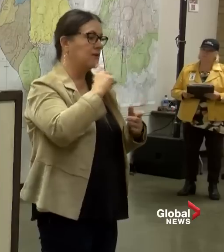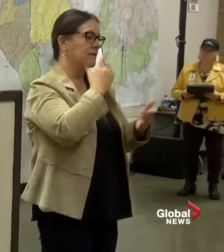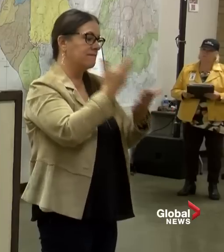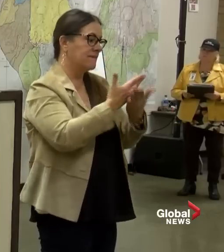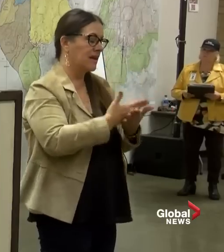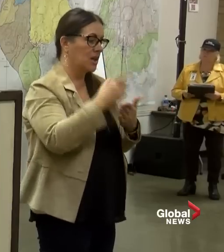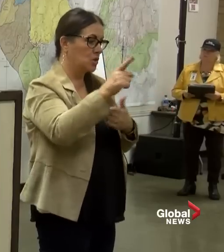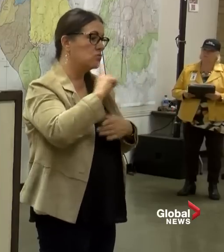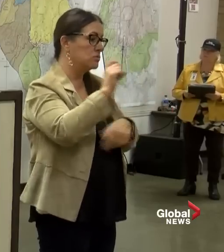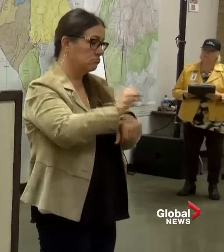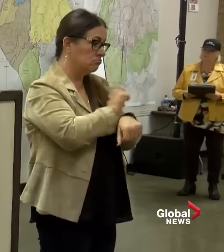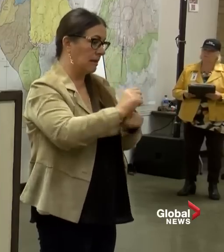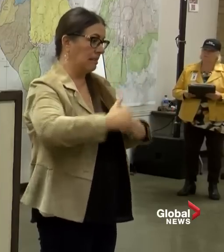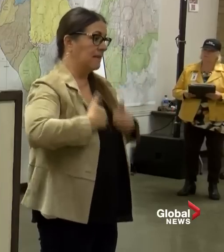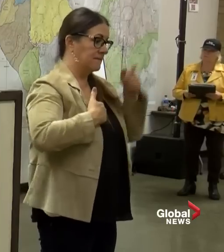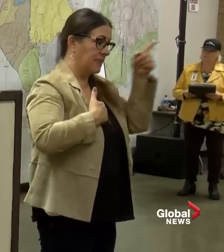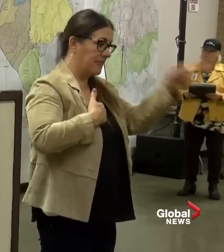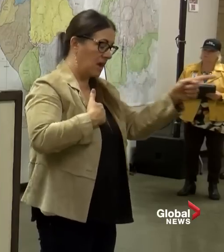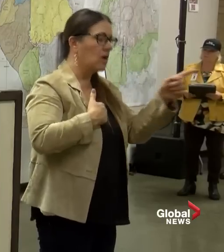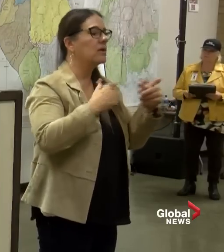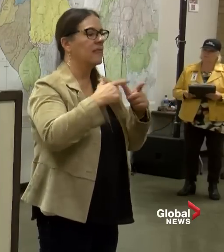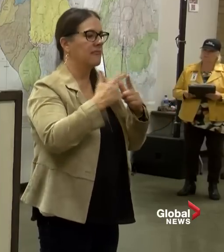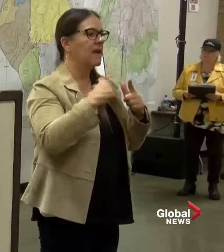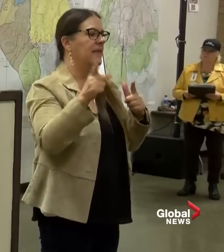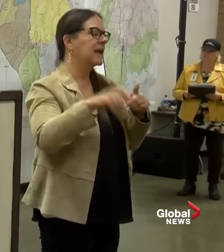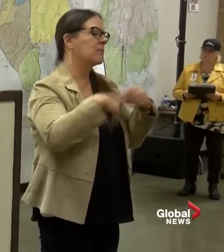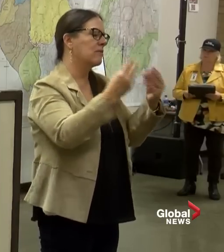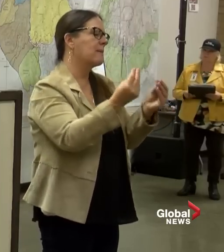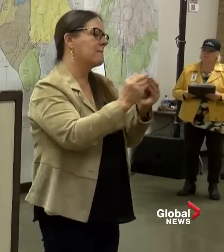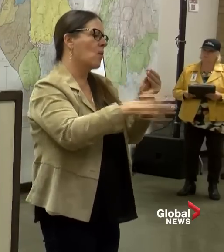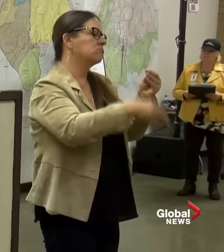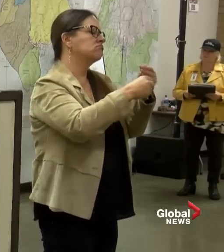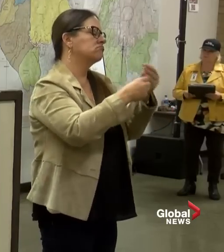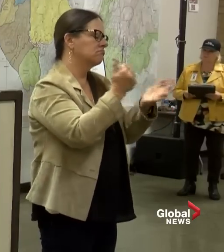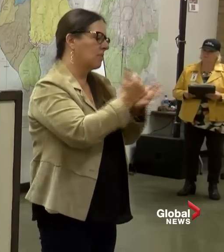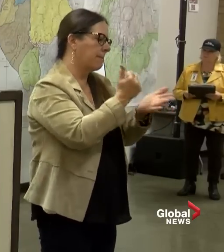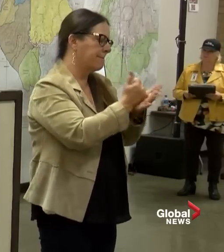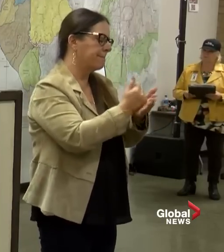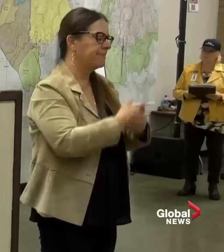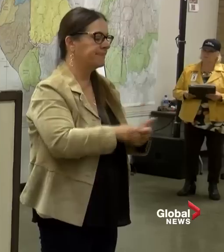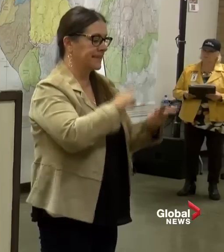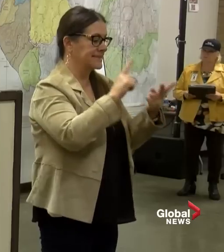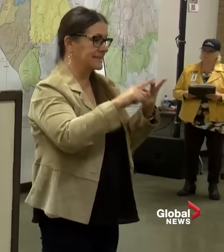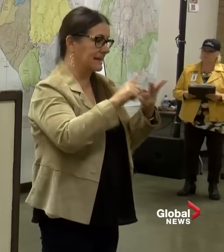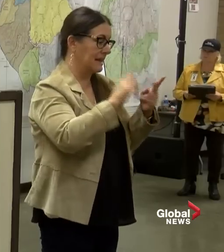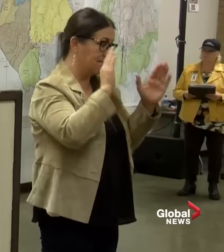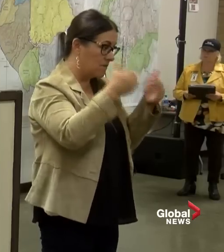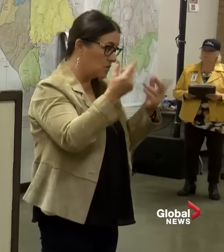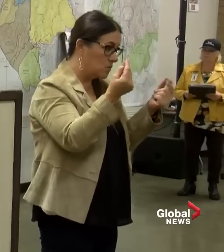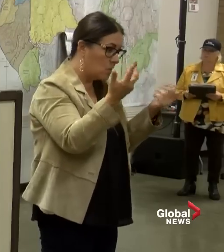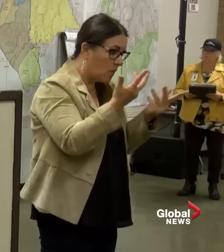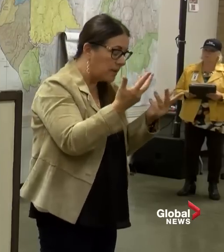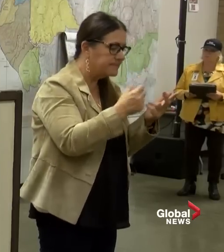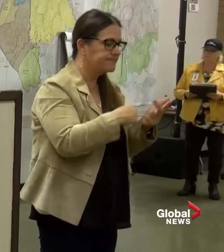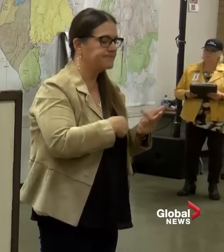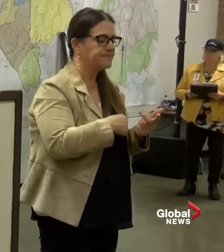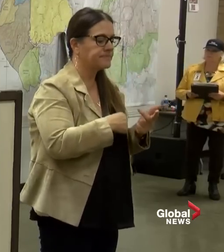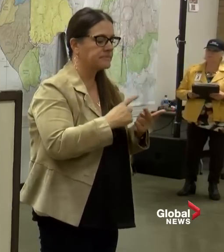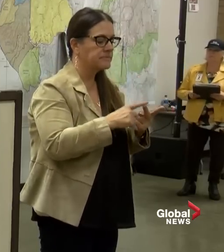lived, so we can provide some initial assistance. Our second focus will be to work